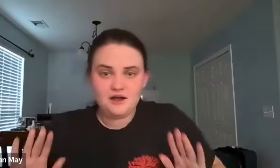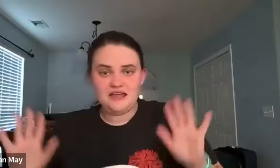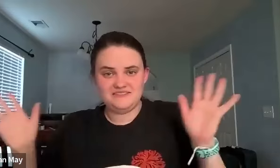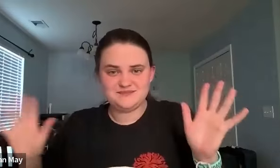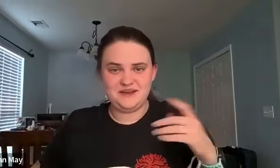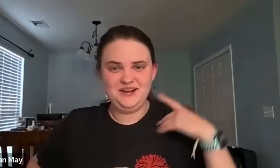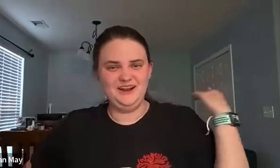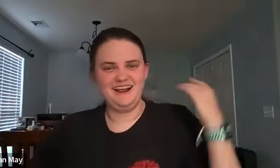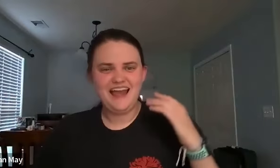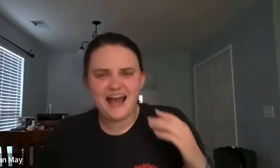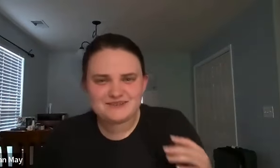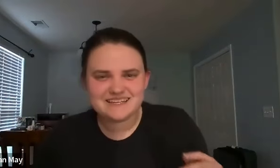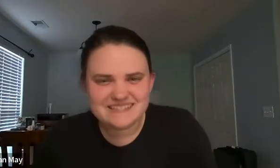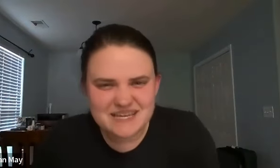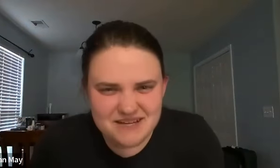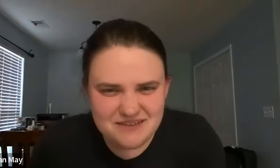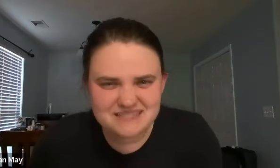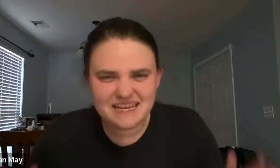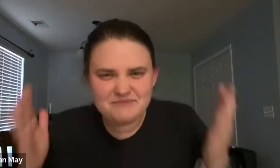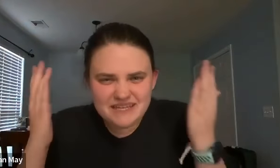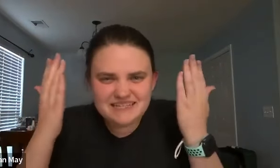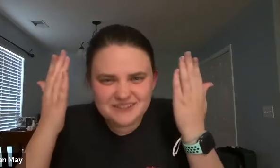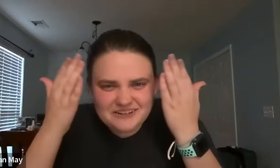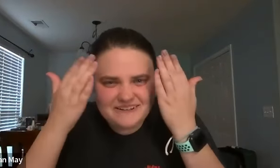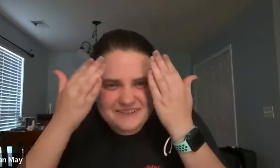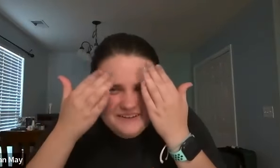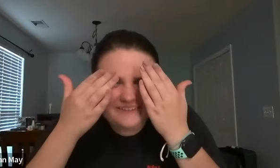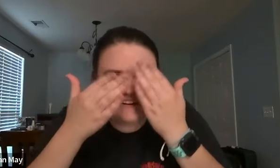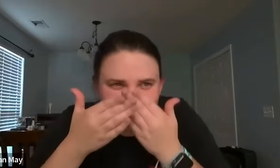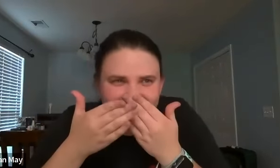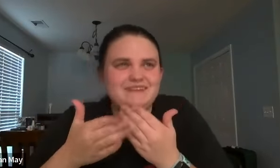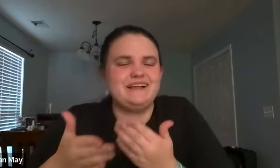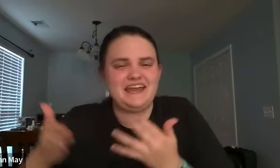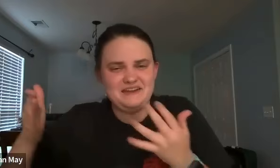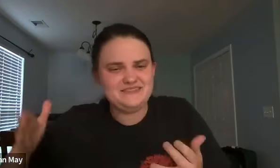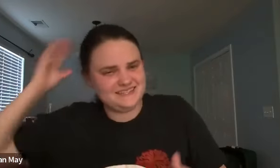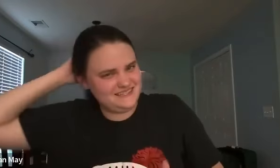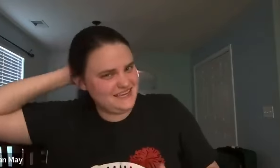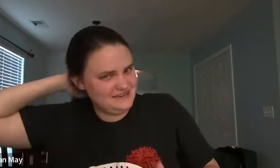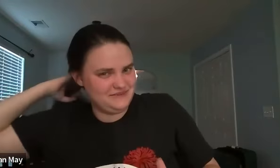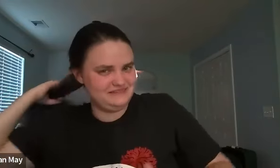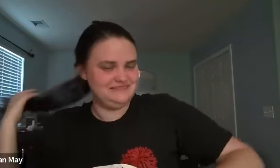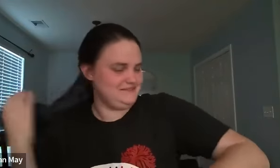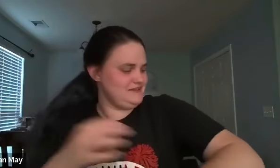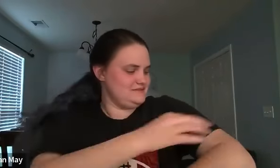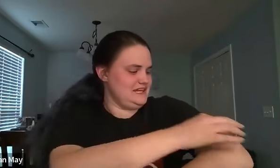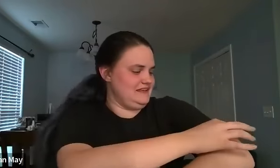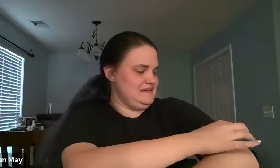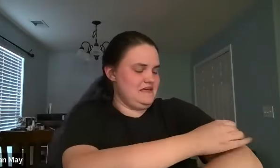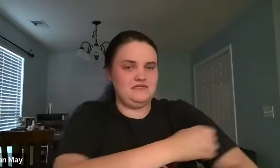Okay, that's better. I was like seeing myself, I was like, I'm getting darker and darker and darker. And I'm like, I know the sun's setting, but didn't realize it was getting that